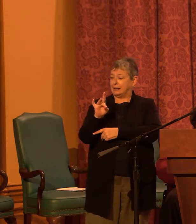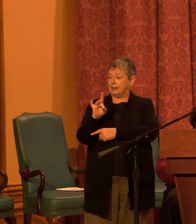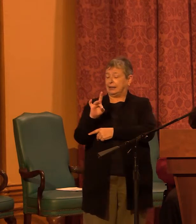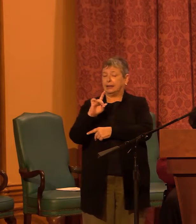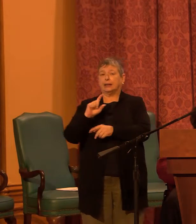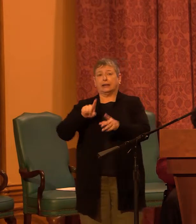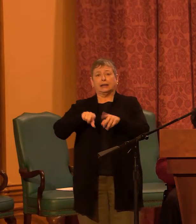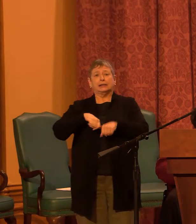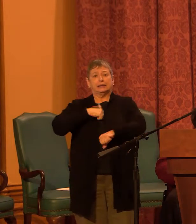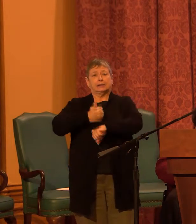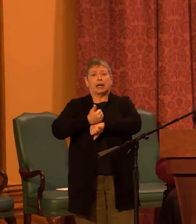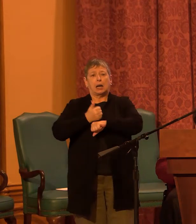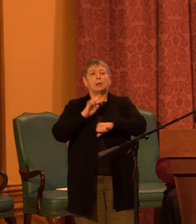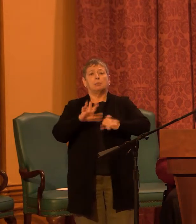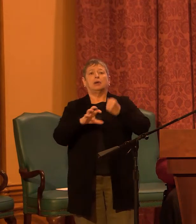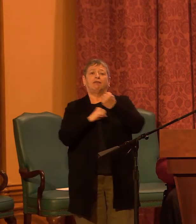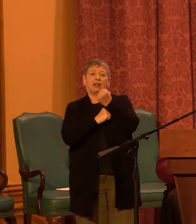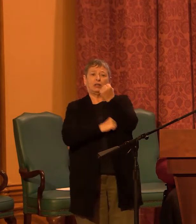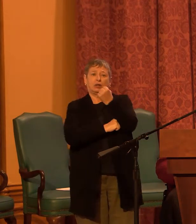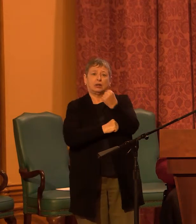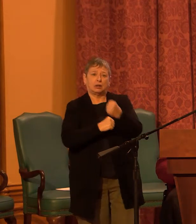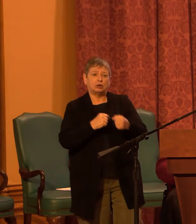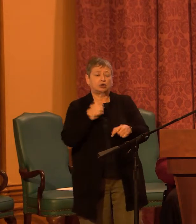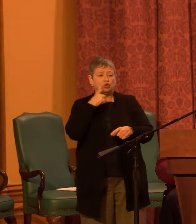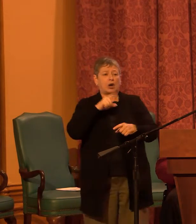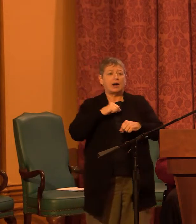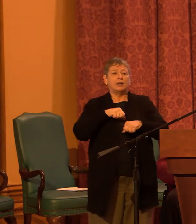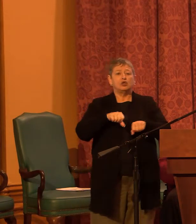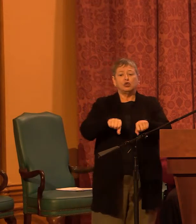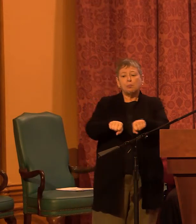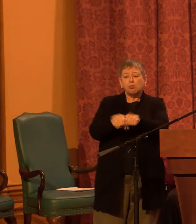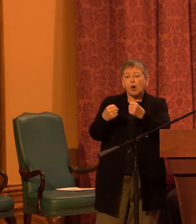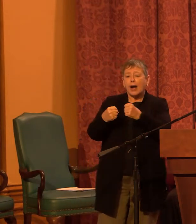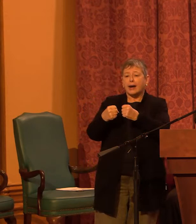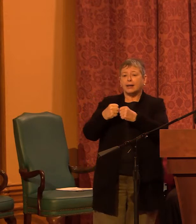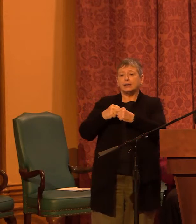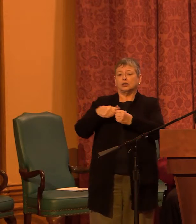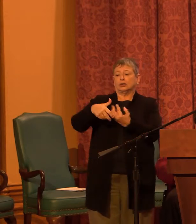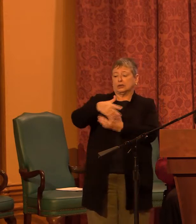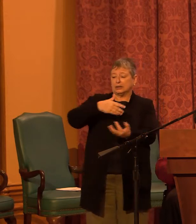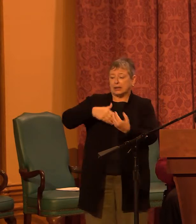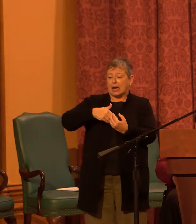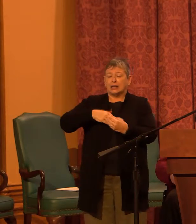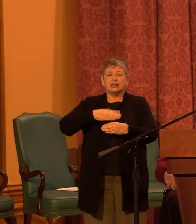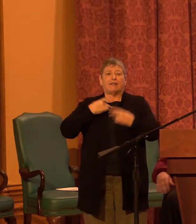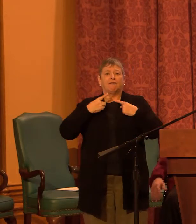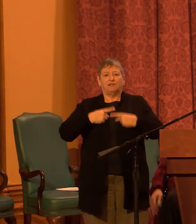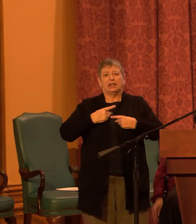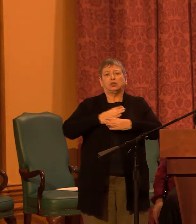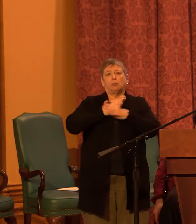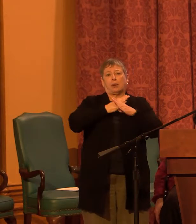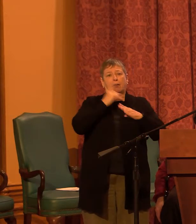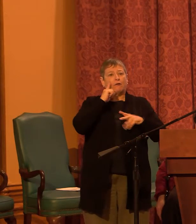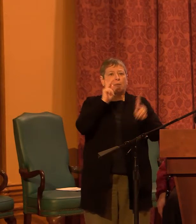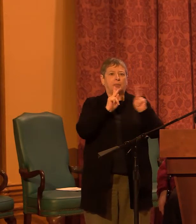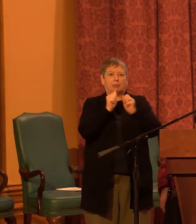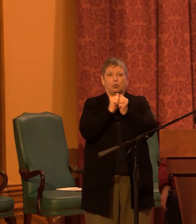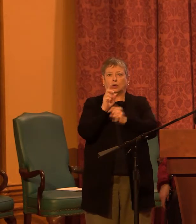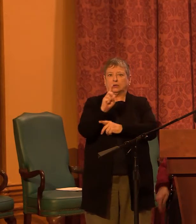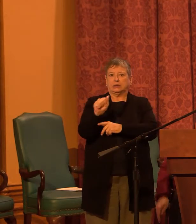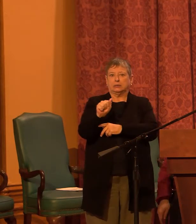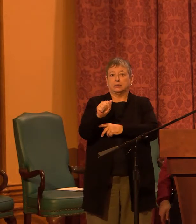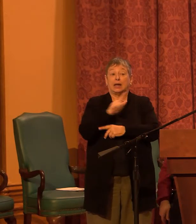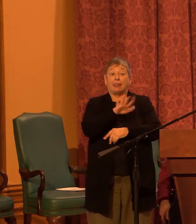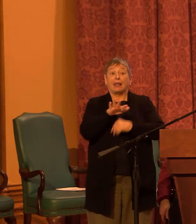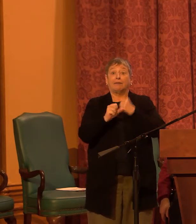Foundation and committed to breaking physical, societal, and research barriers for people living with disabilities. This foundation has created